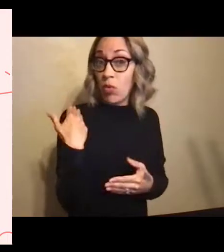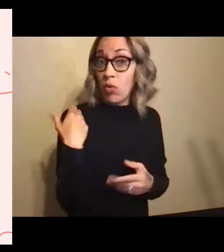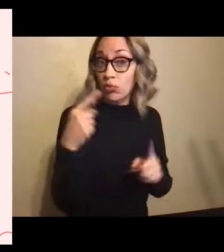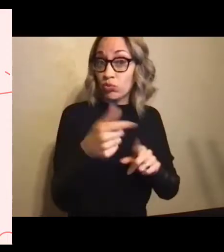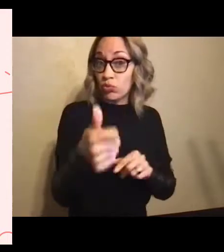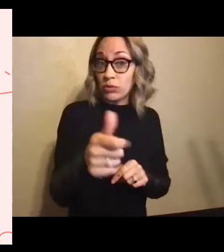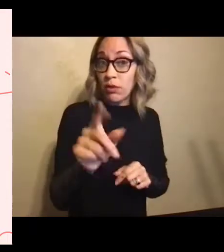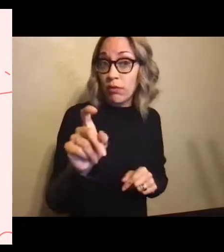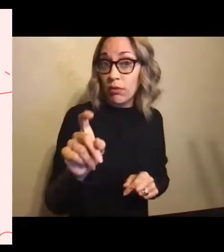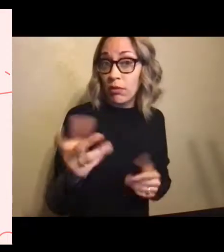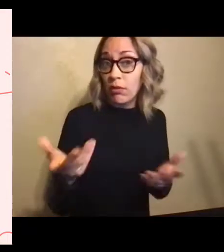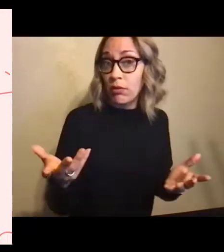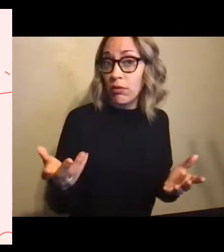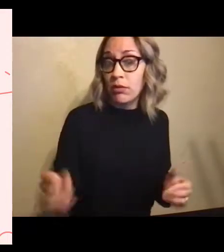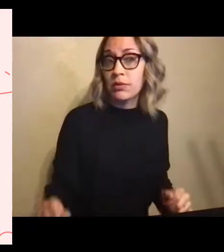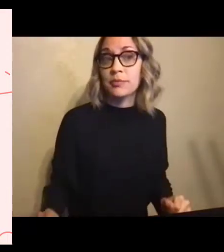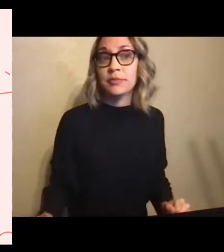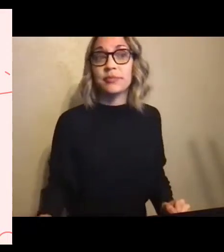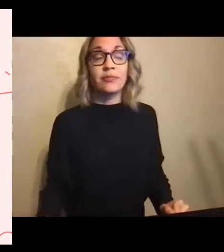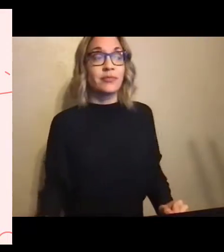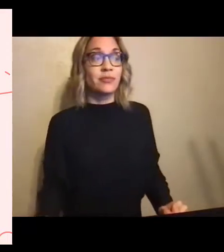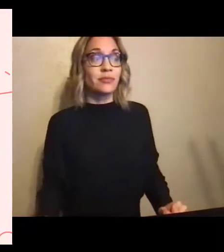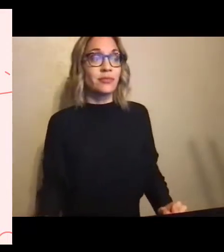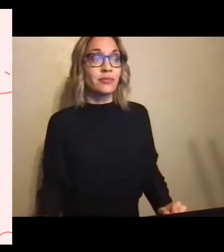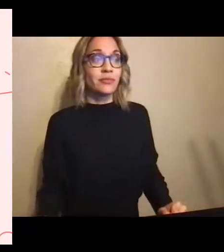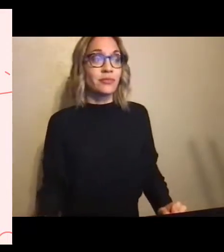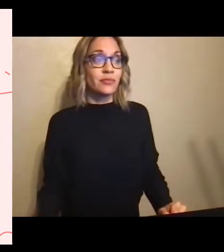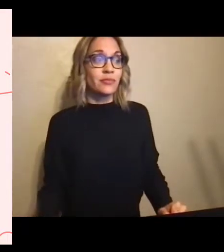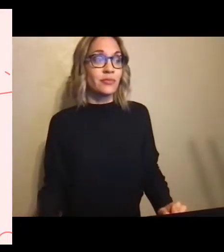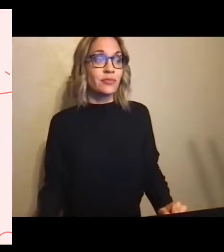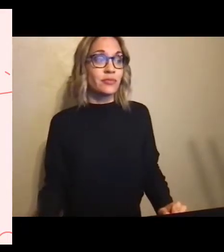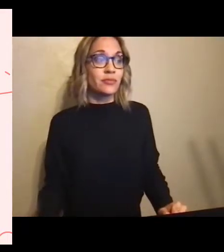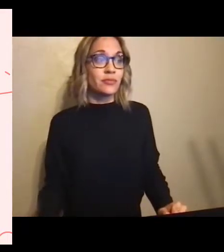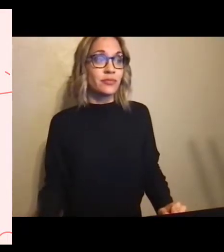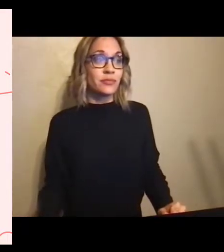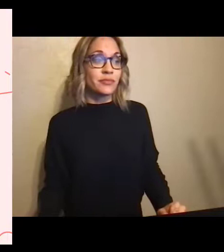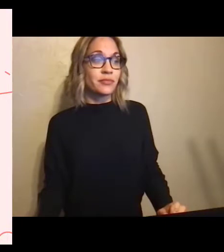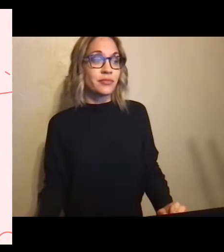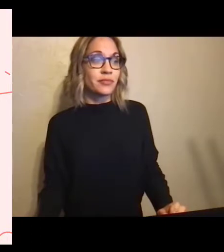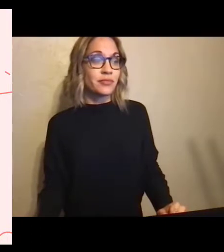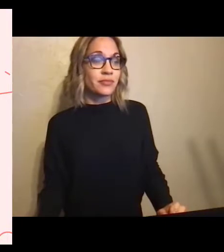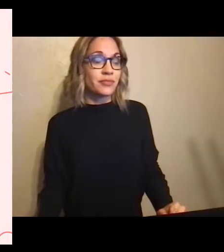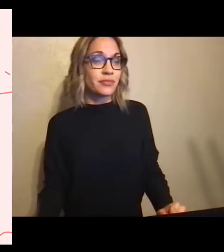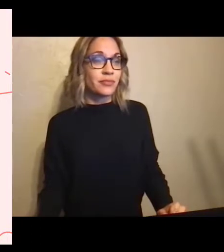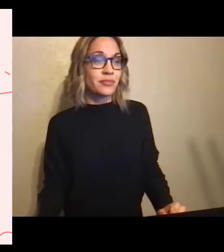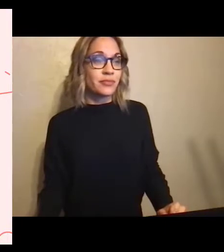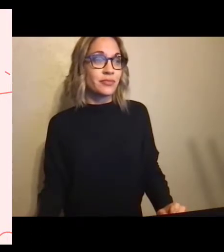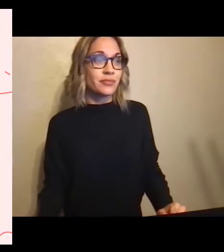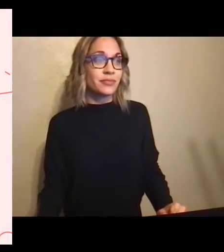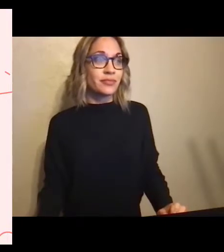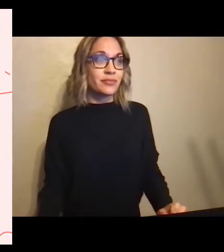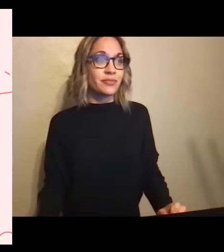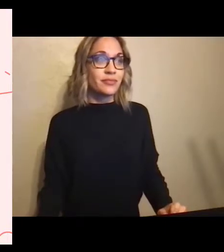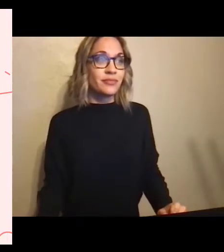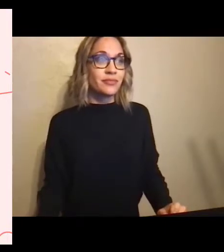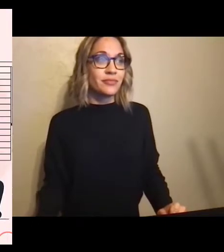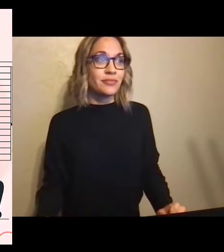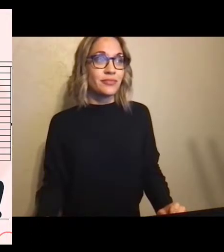If you read these, and maybe it's something you've said to yourself before, think about it.